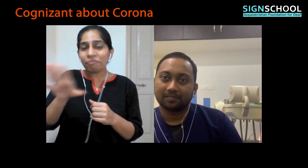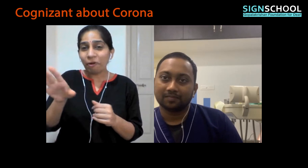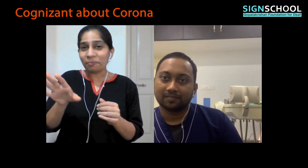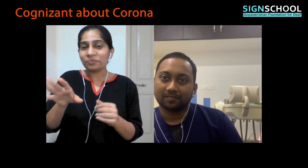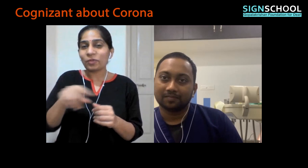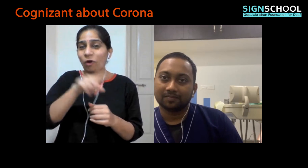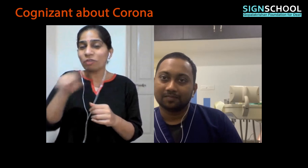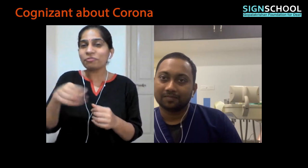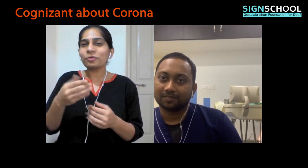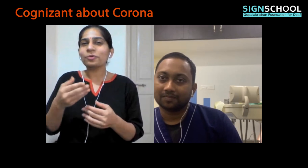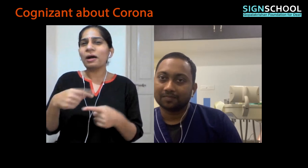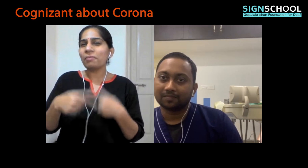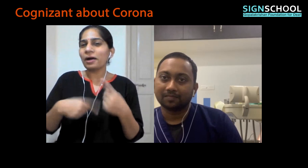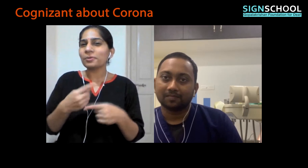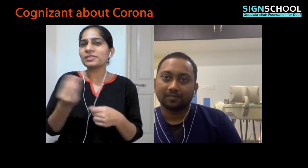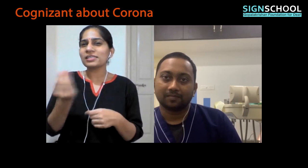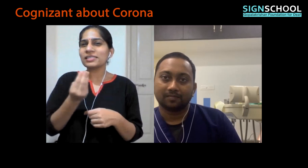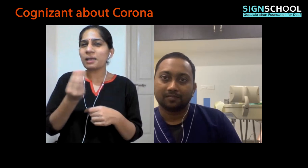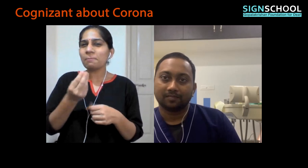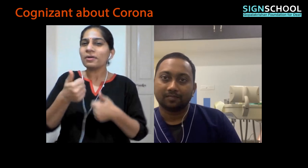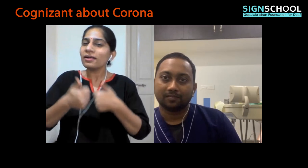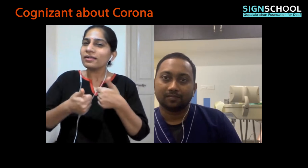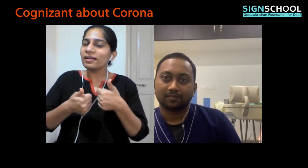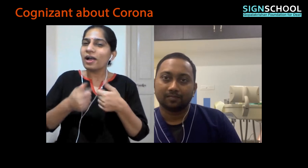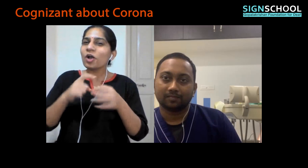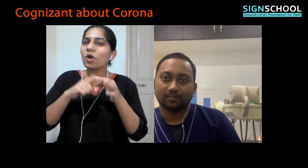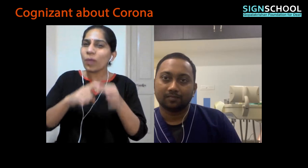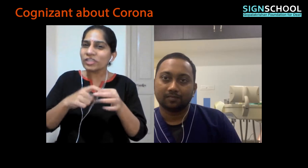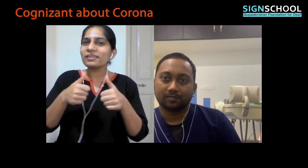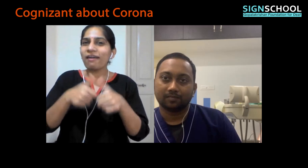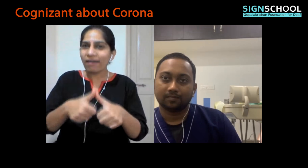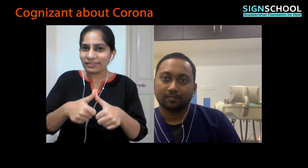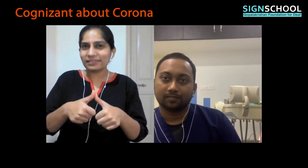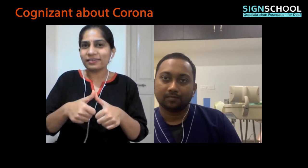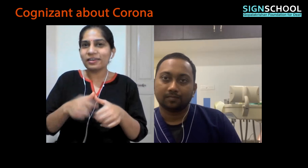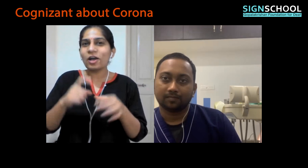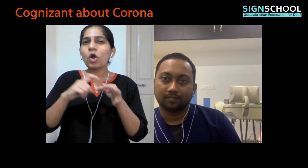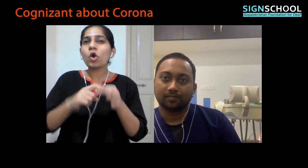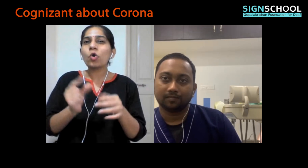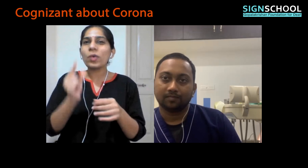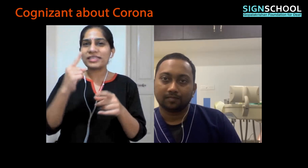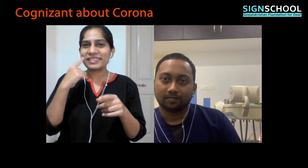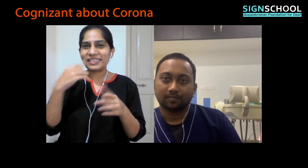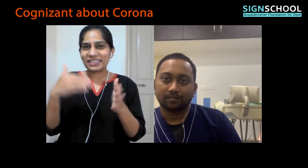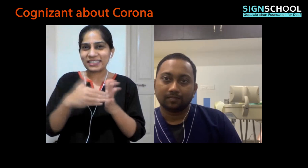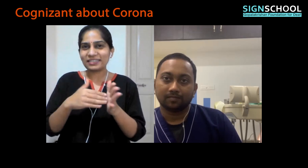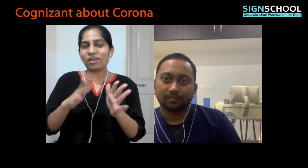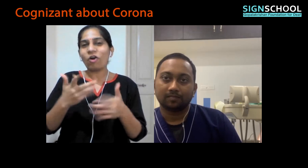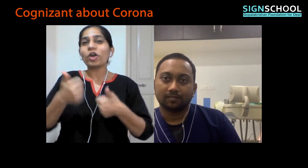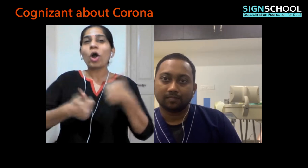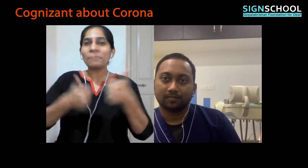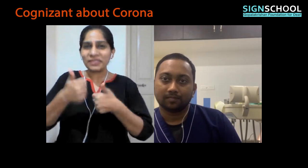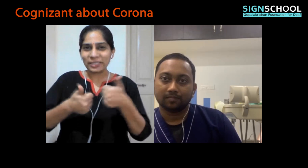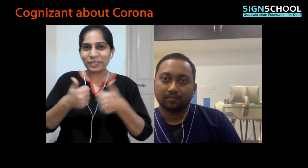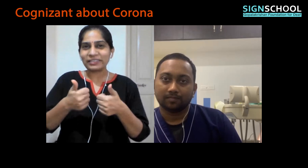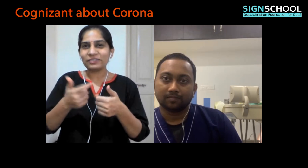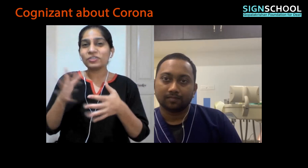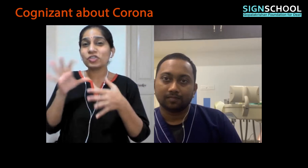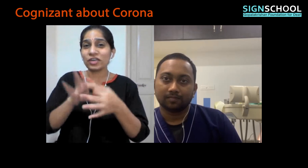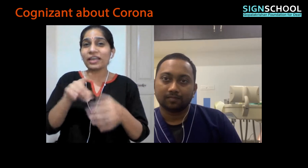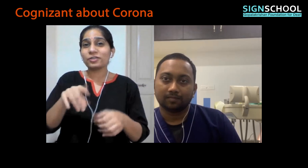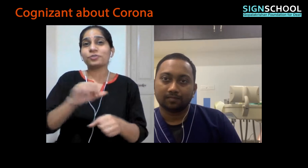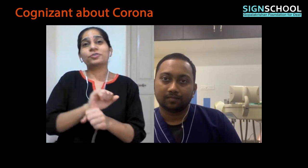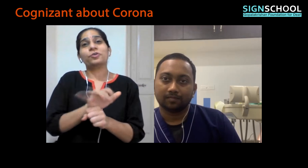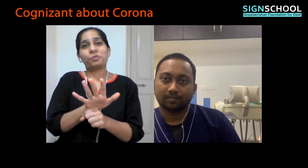shortly inform all of you about some question answer quiz or a